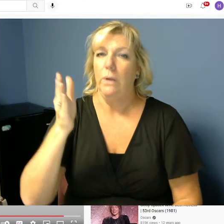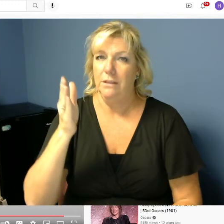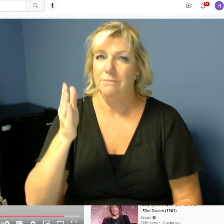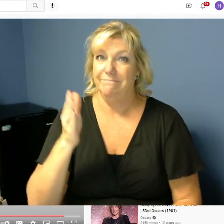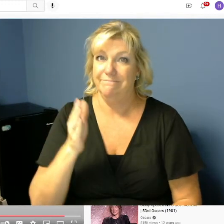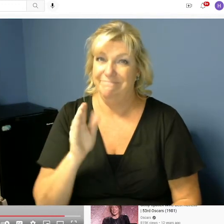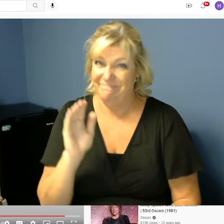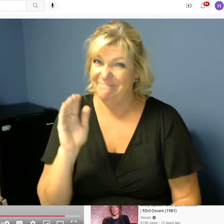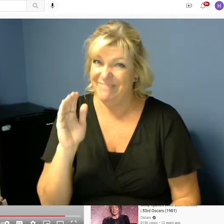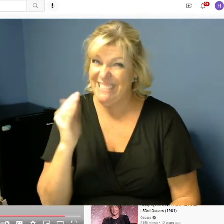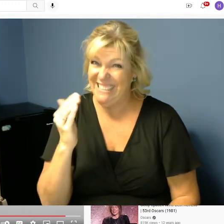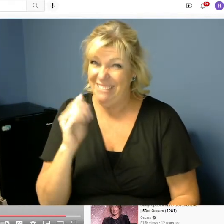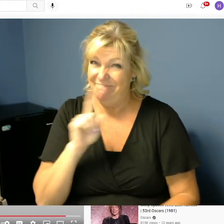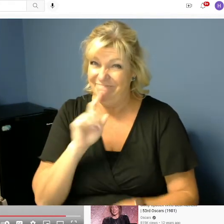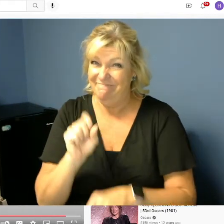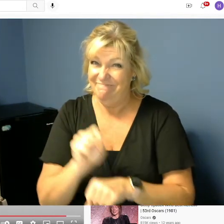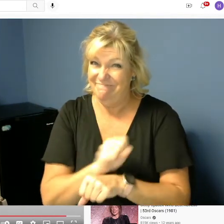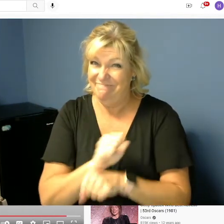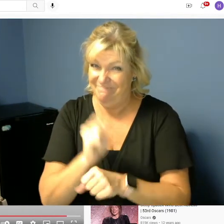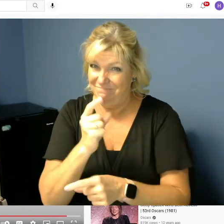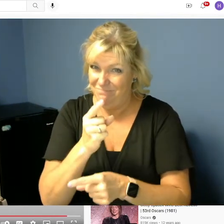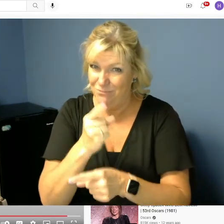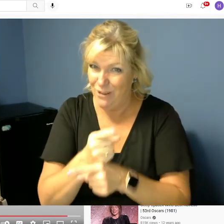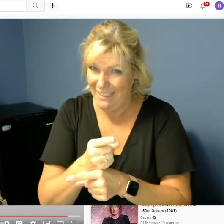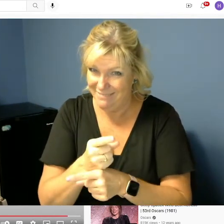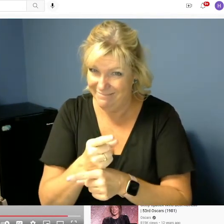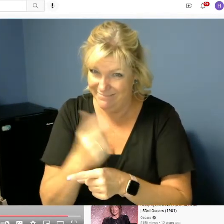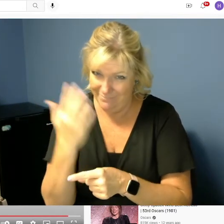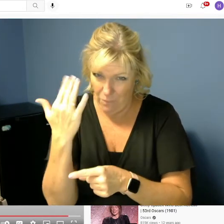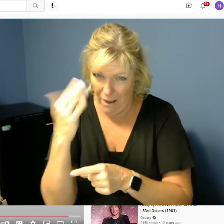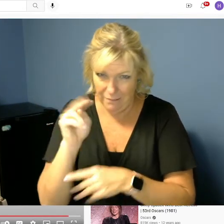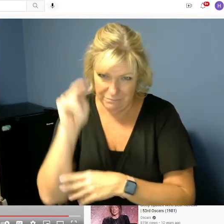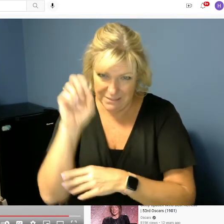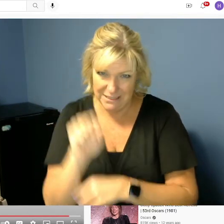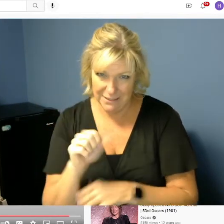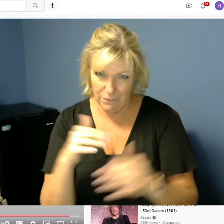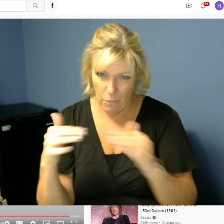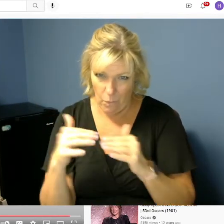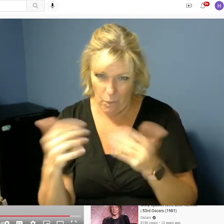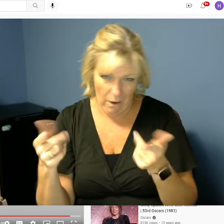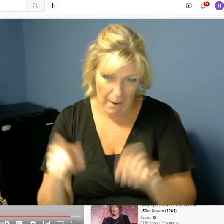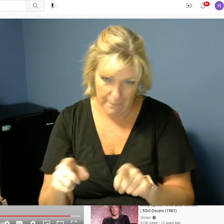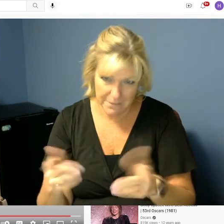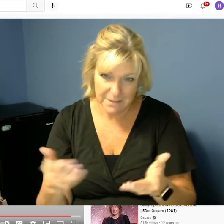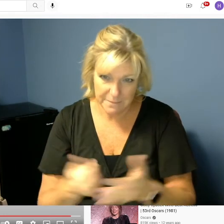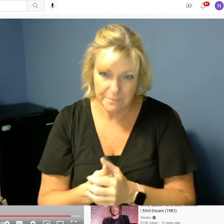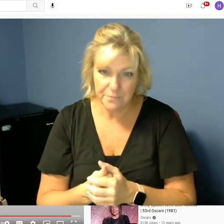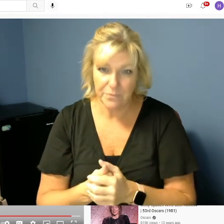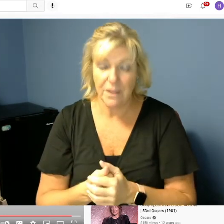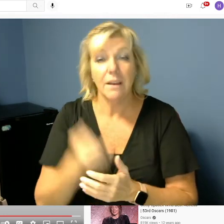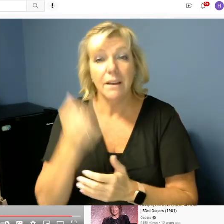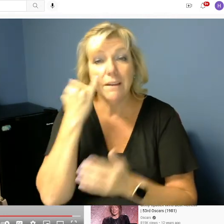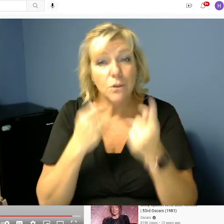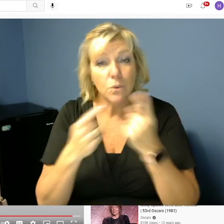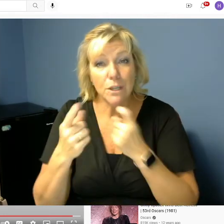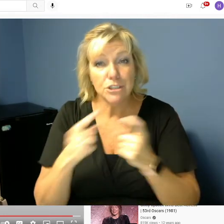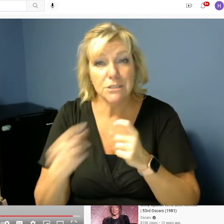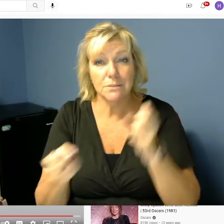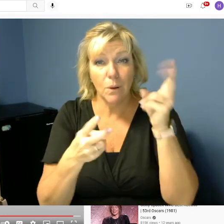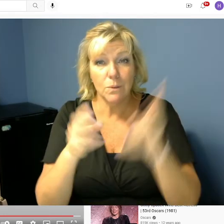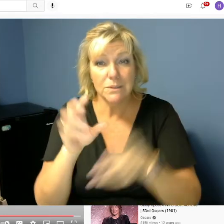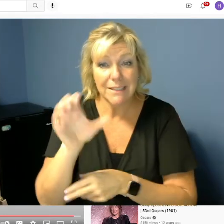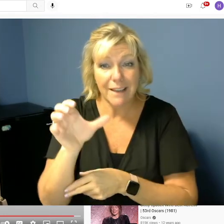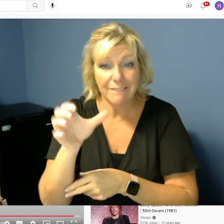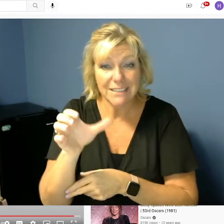country that could not sustain itself, and in fact, he was ultimately right. So if you've got any questions, you can ask that